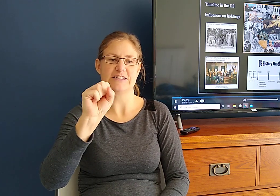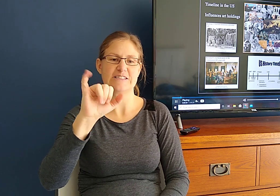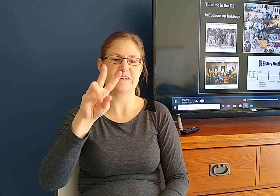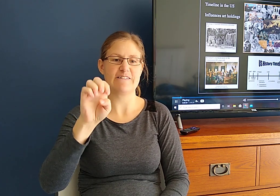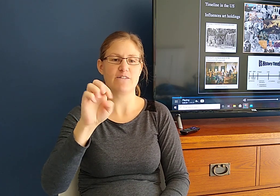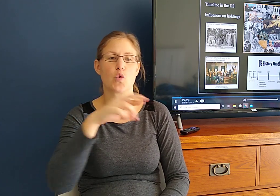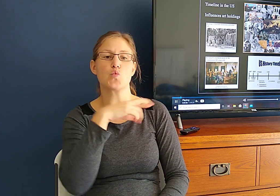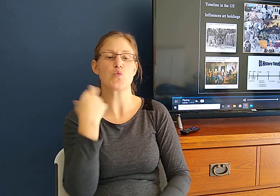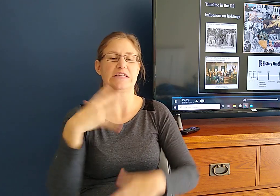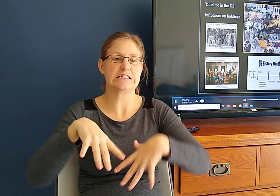takers,